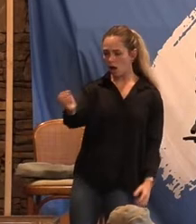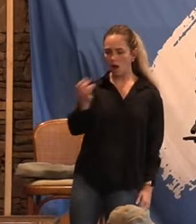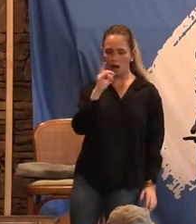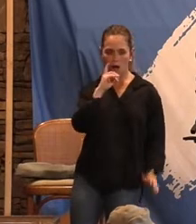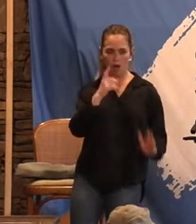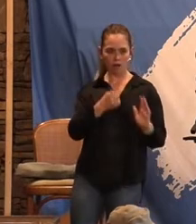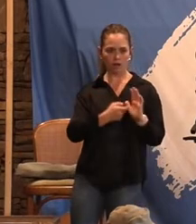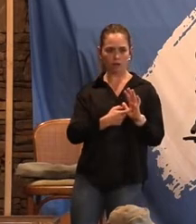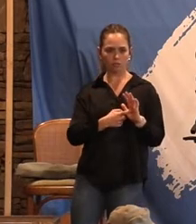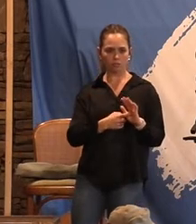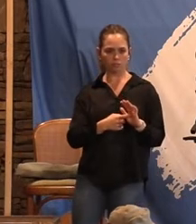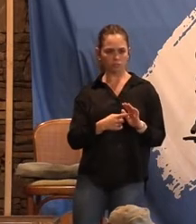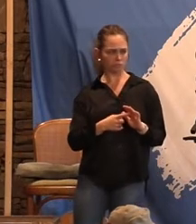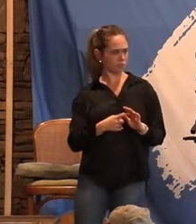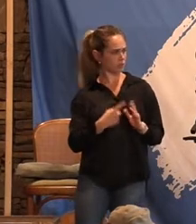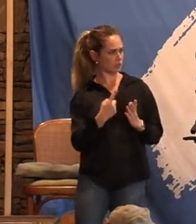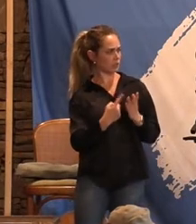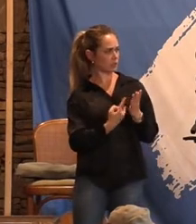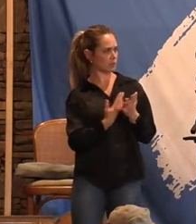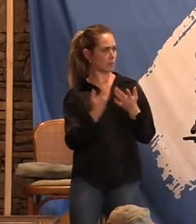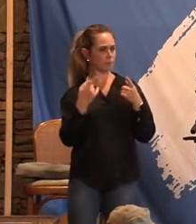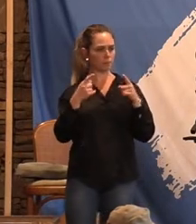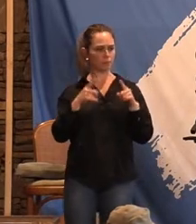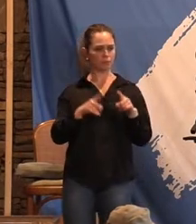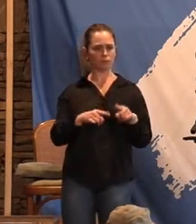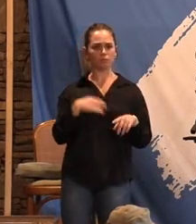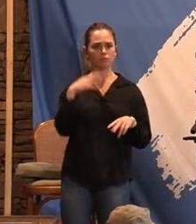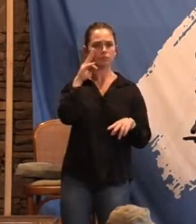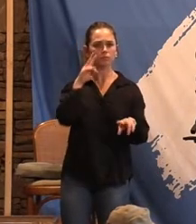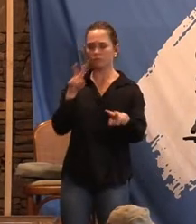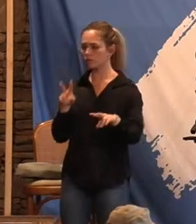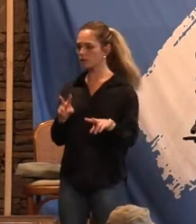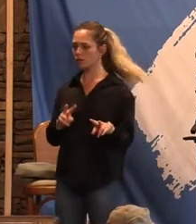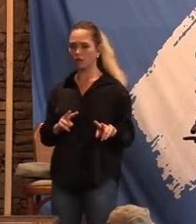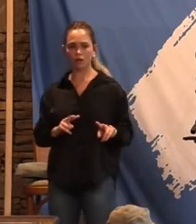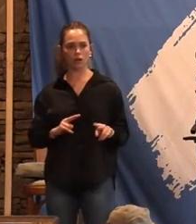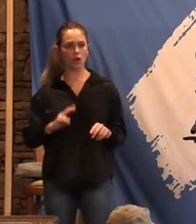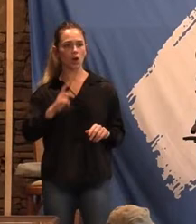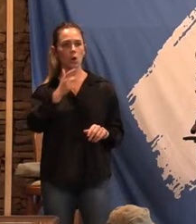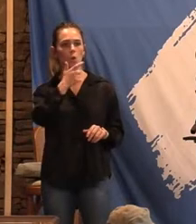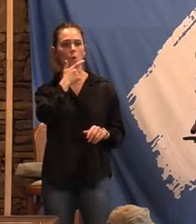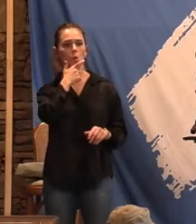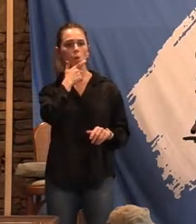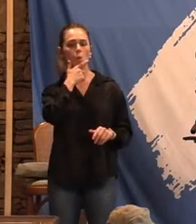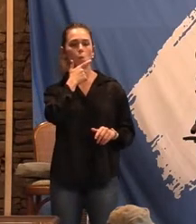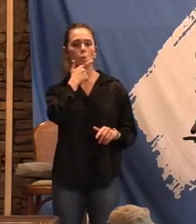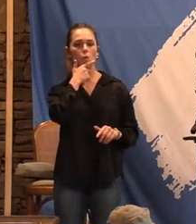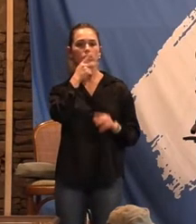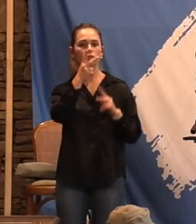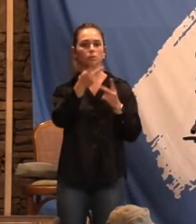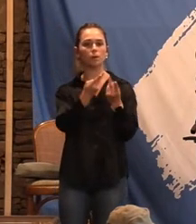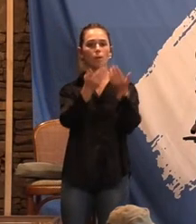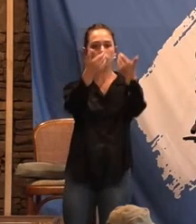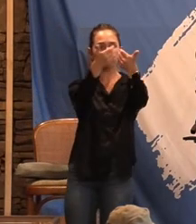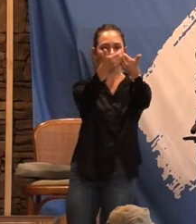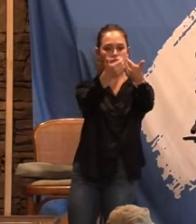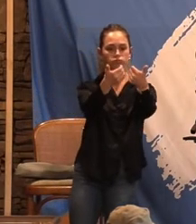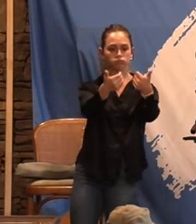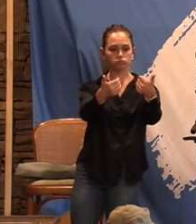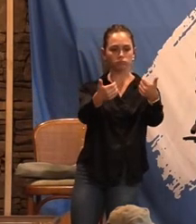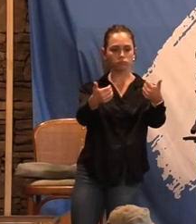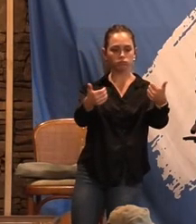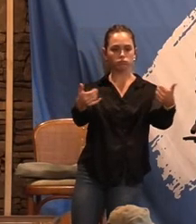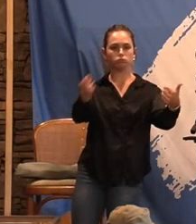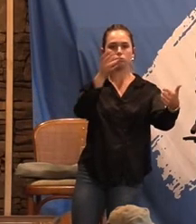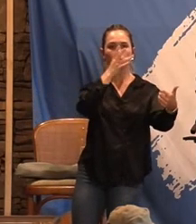noticed something was going on. And they looked around and watched the crowd part as